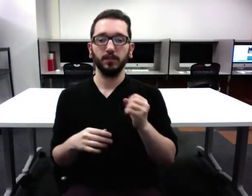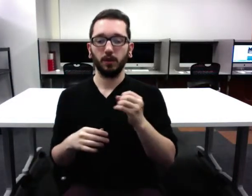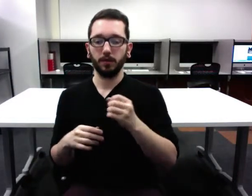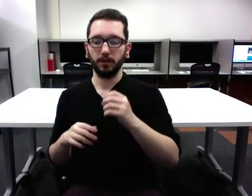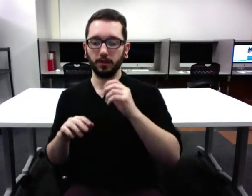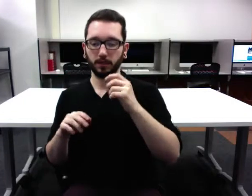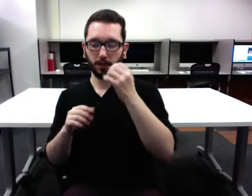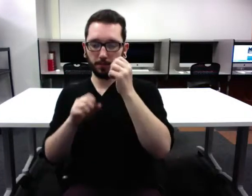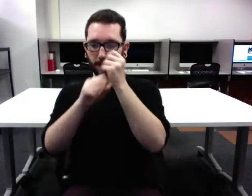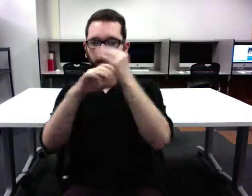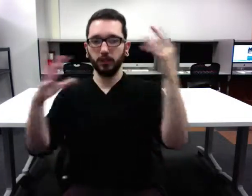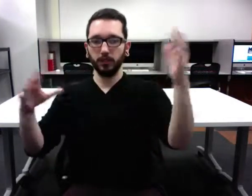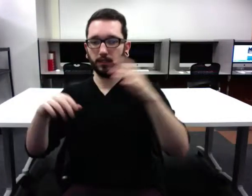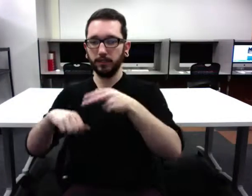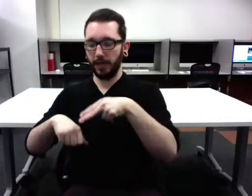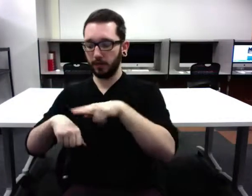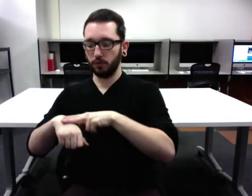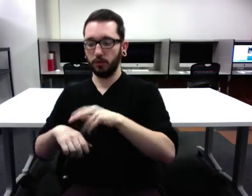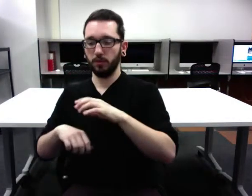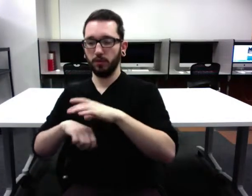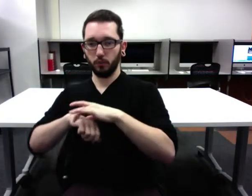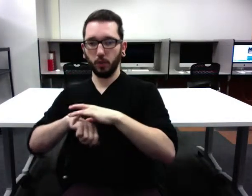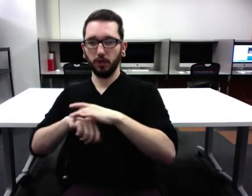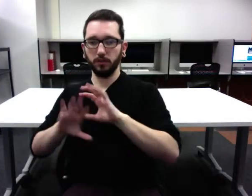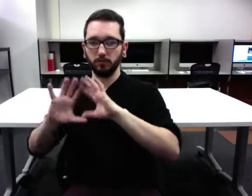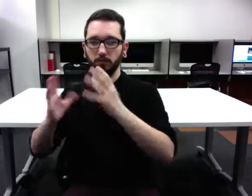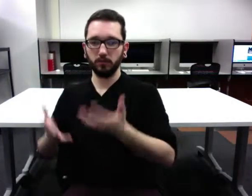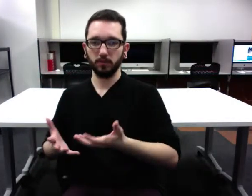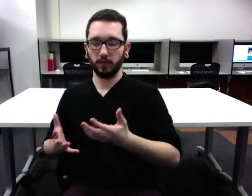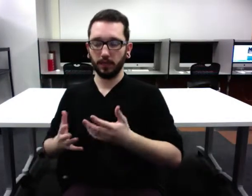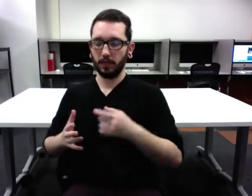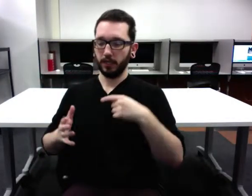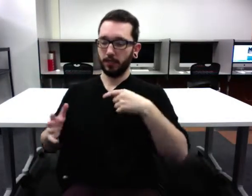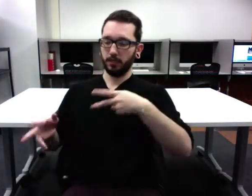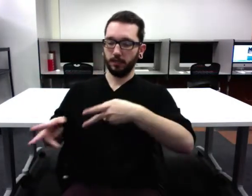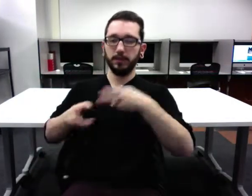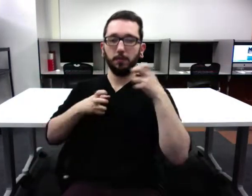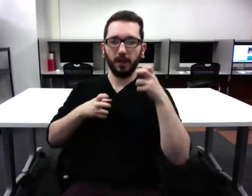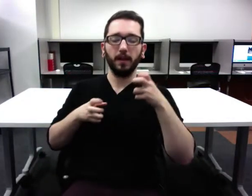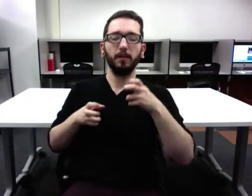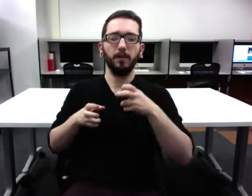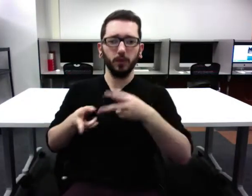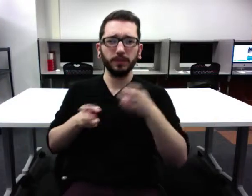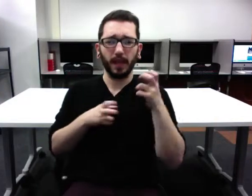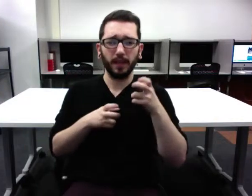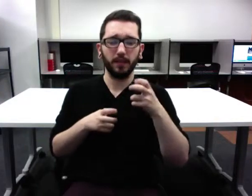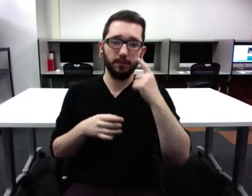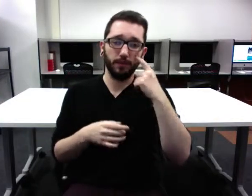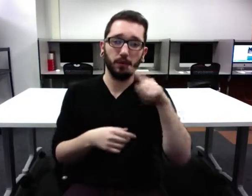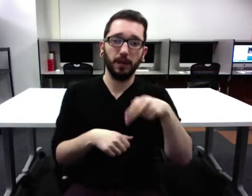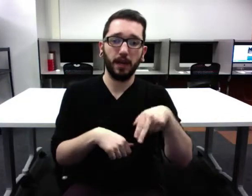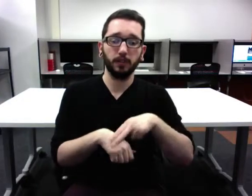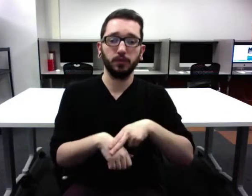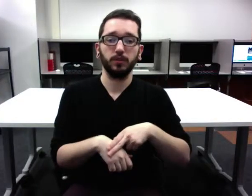of healing approaches. This is really also part of mainstream medicine as well. Tamoxifen, these are